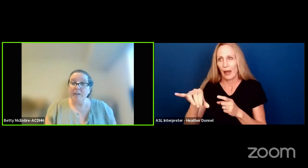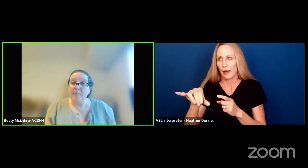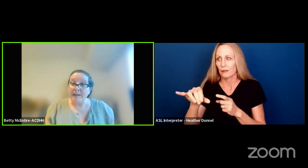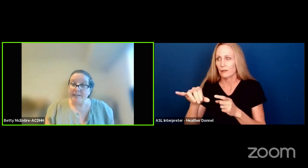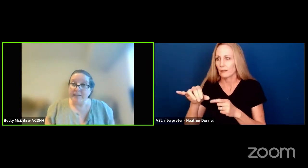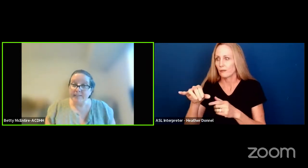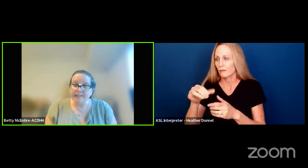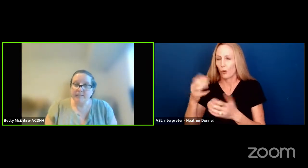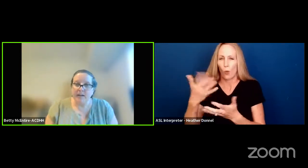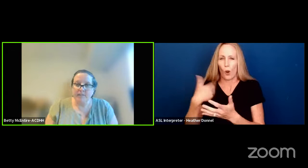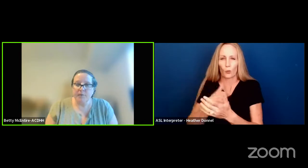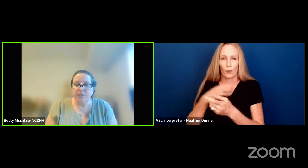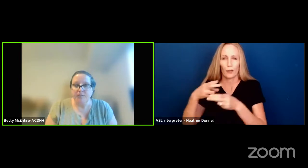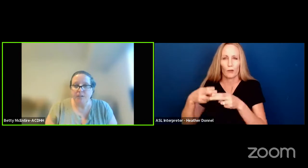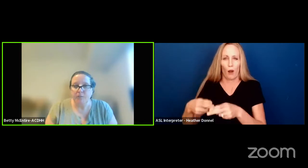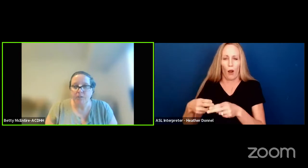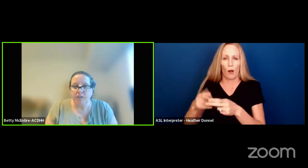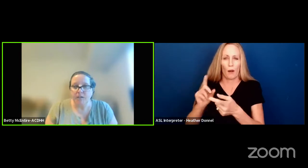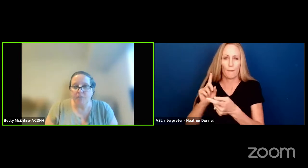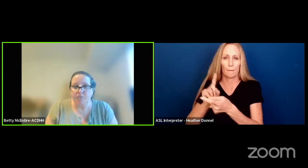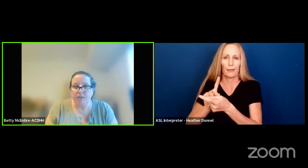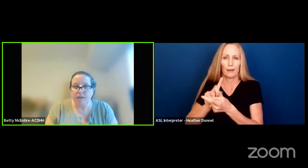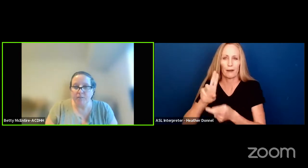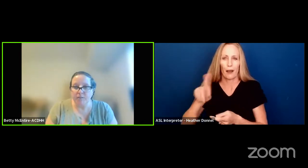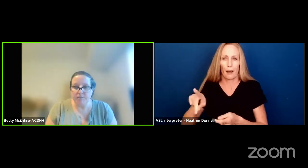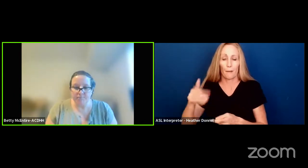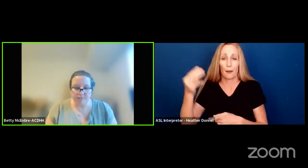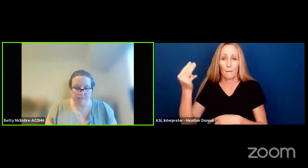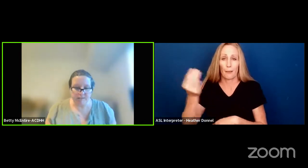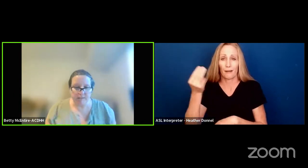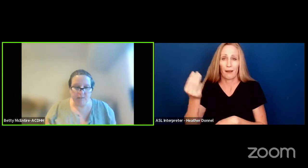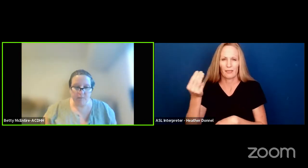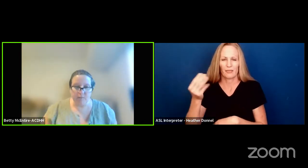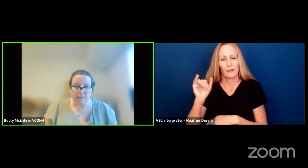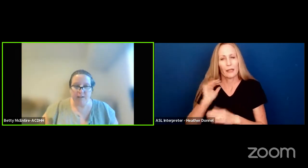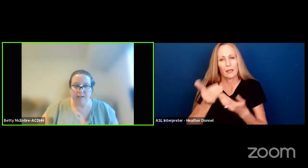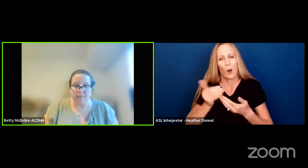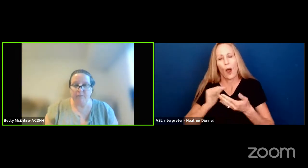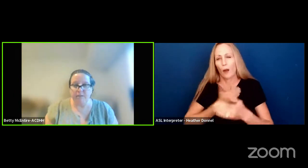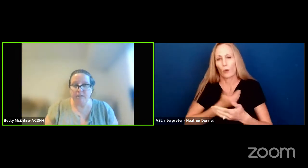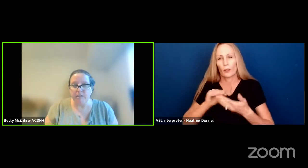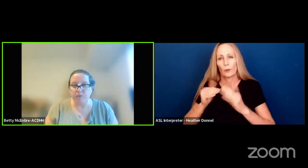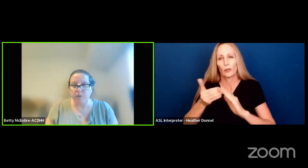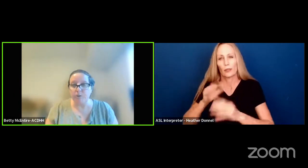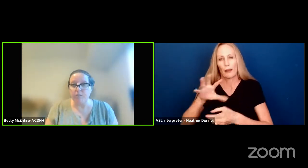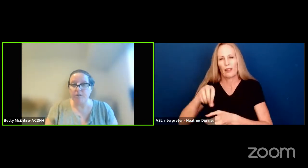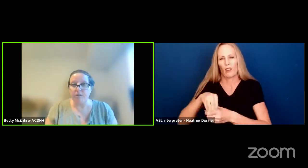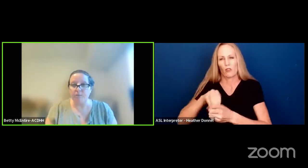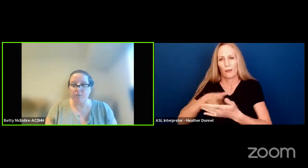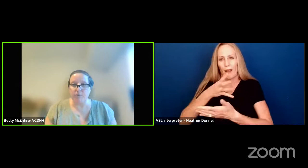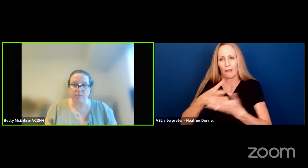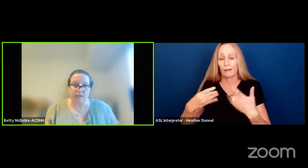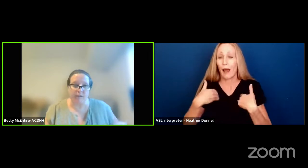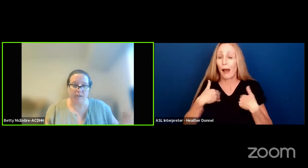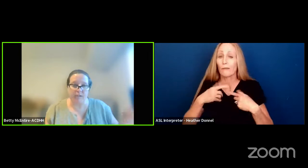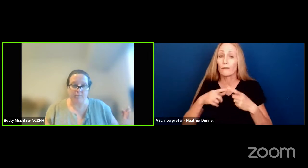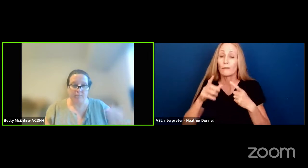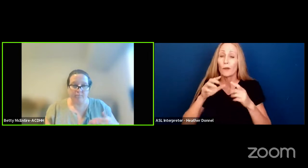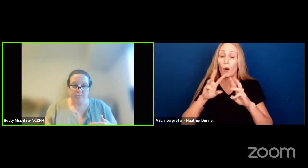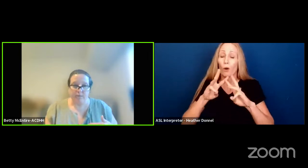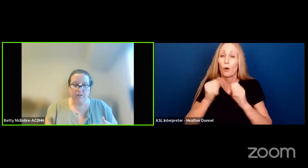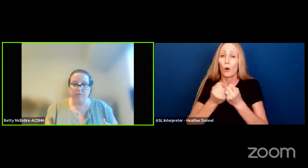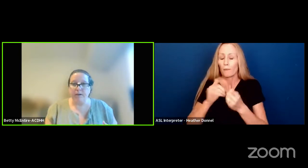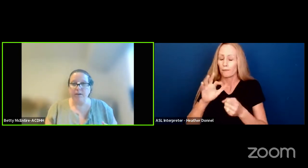call Meetup Mondays as part of our community engagement calendar. And that is where we have family engagement webinars where we bring